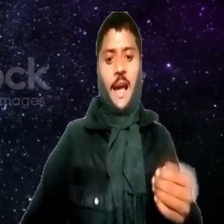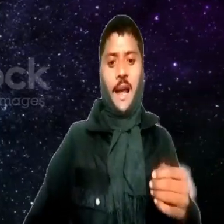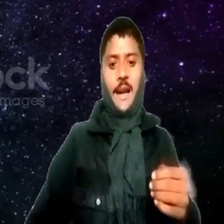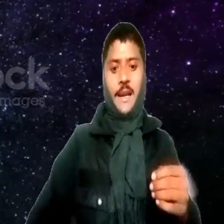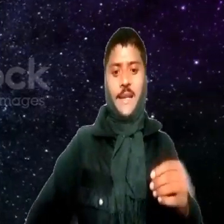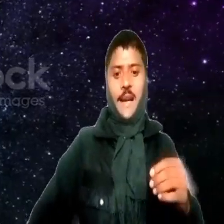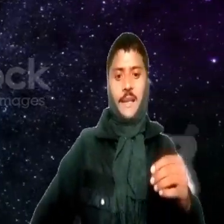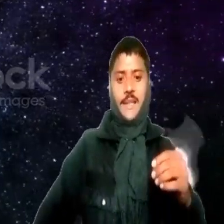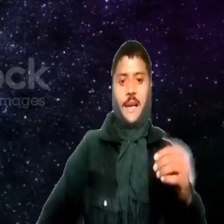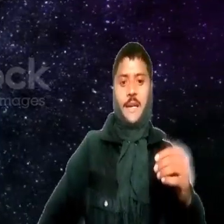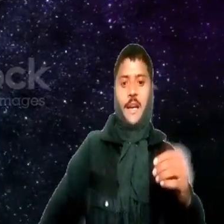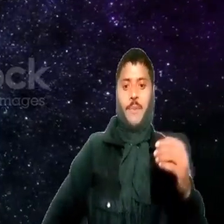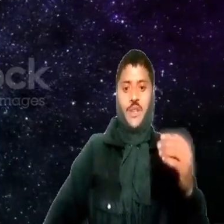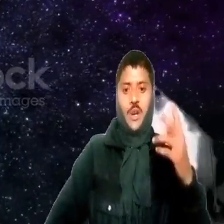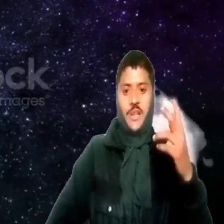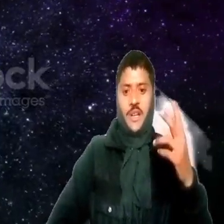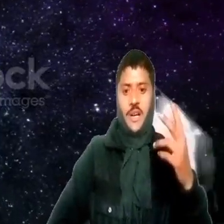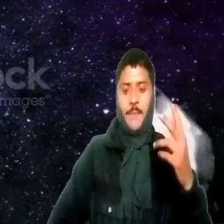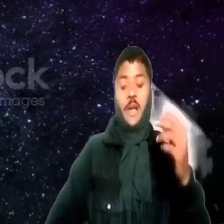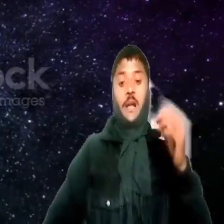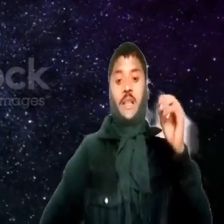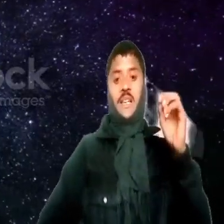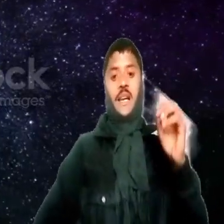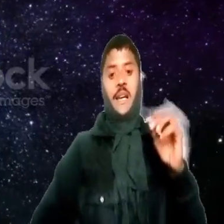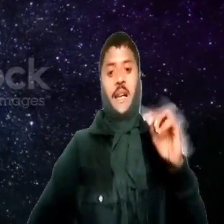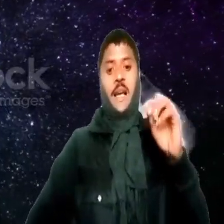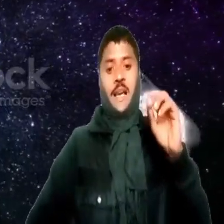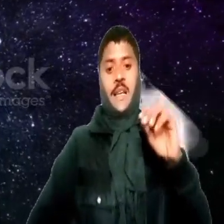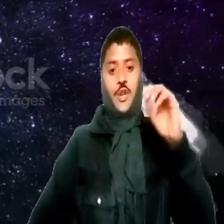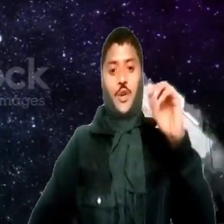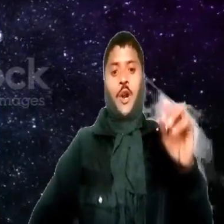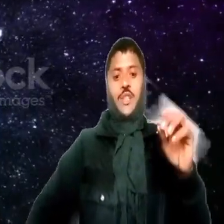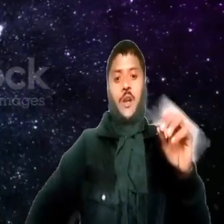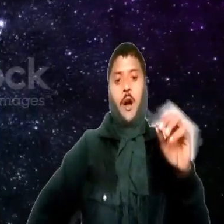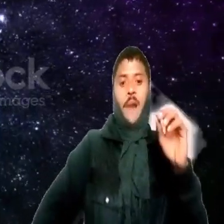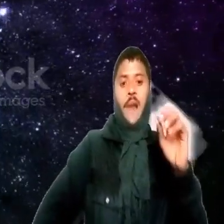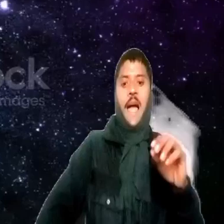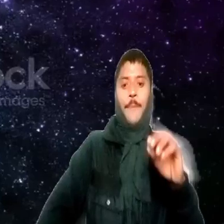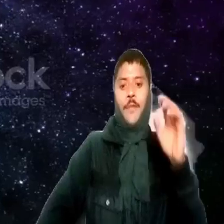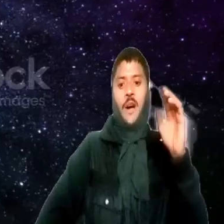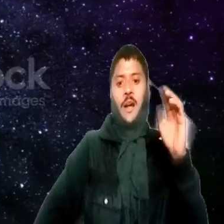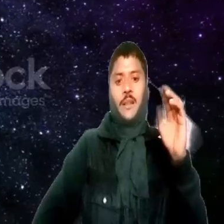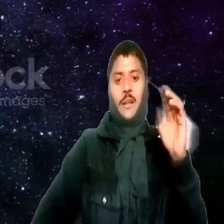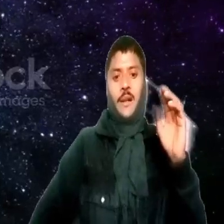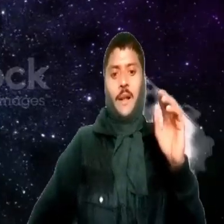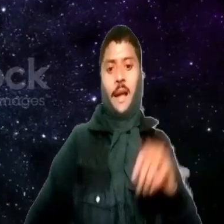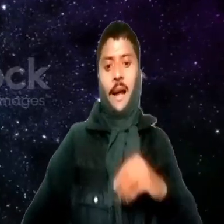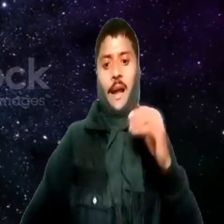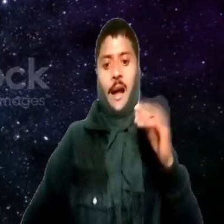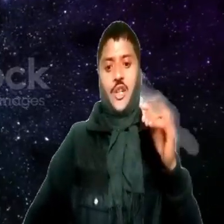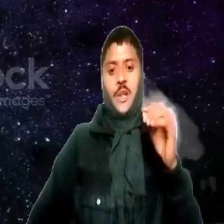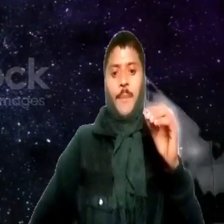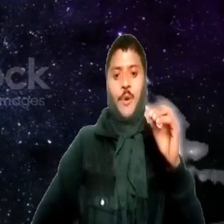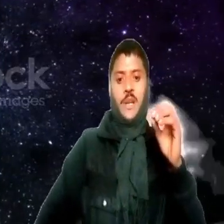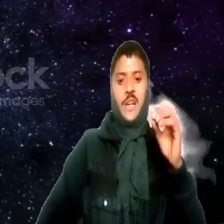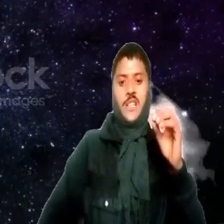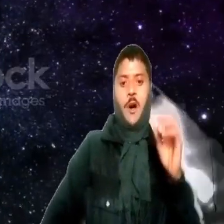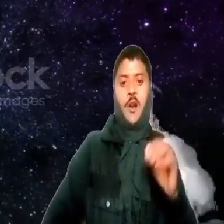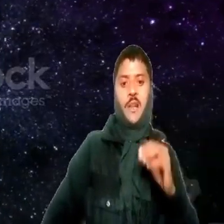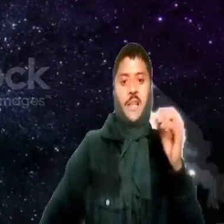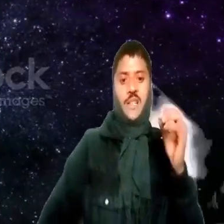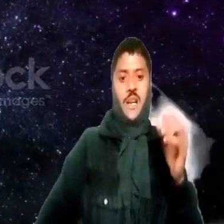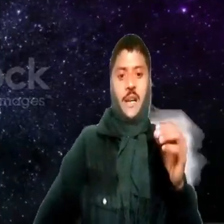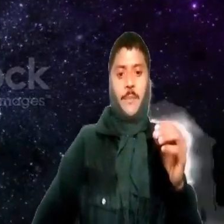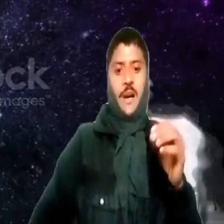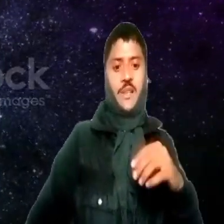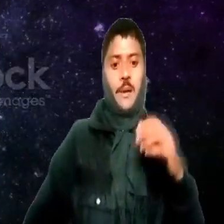a star and is at the center of the solar system. The sun is the source of life on the earth, and also the moon is